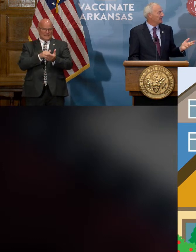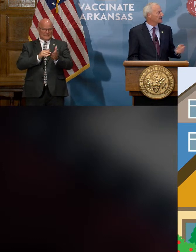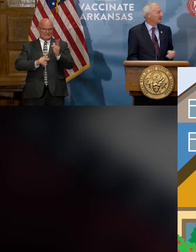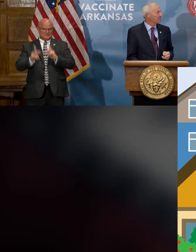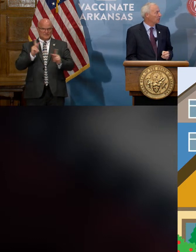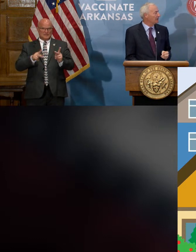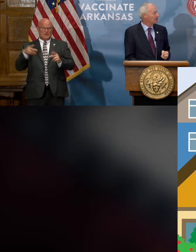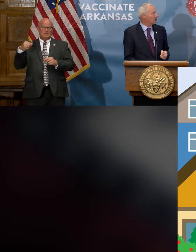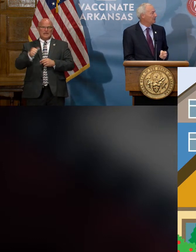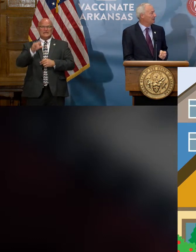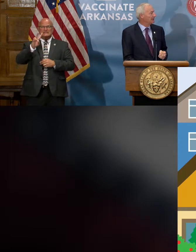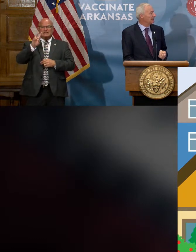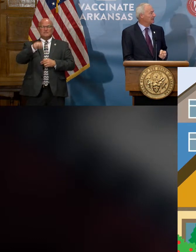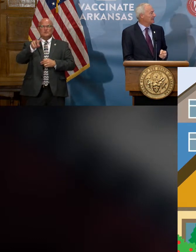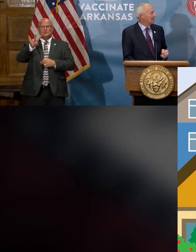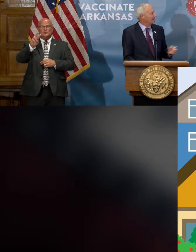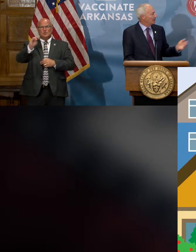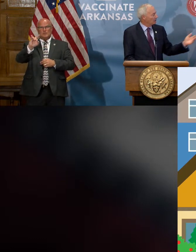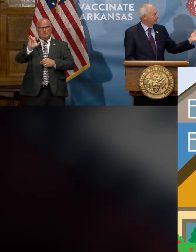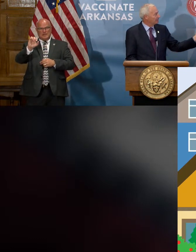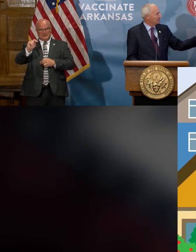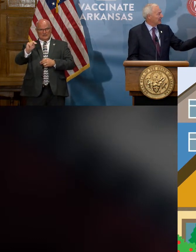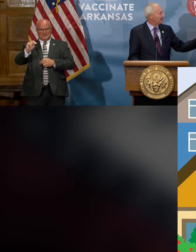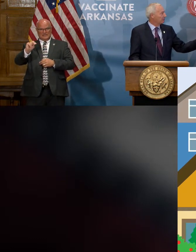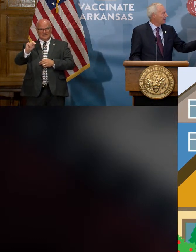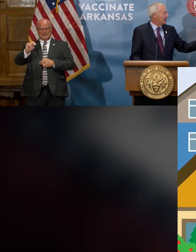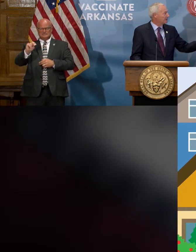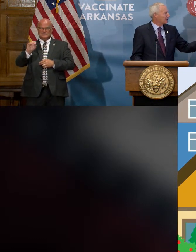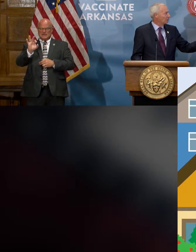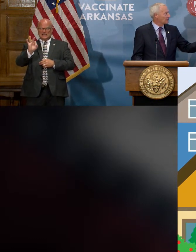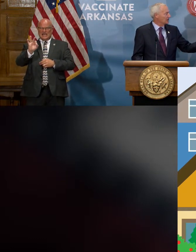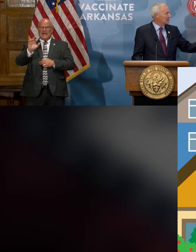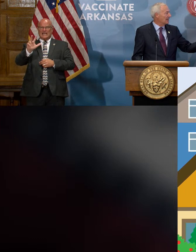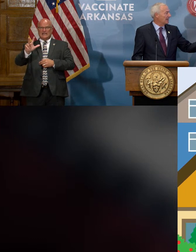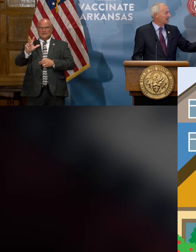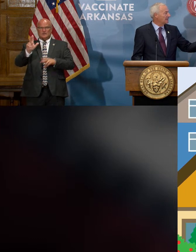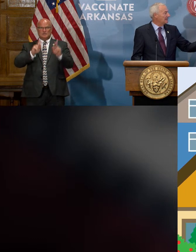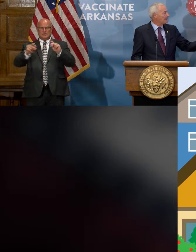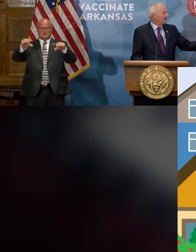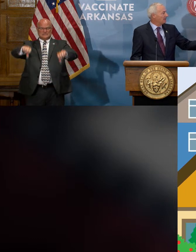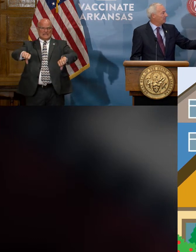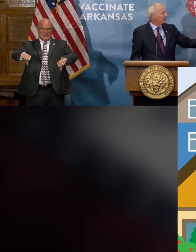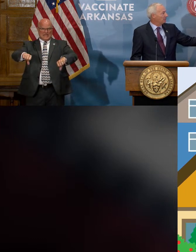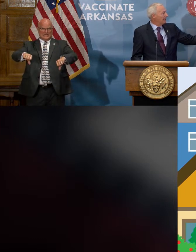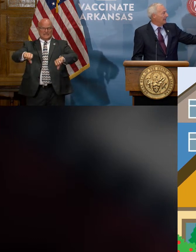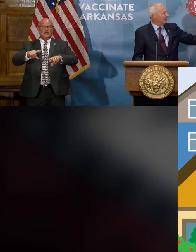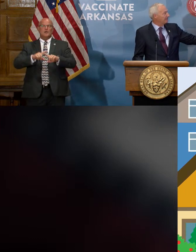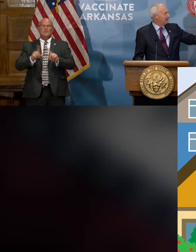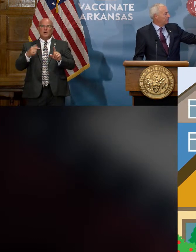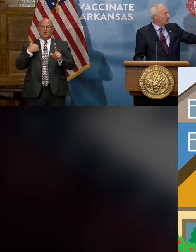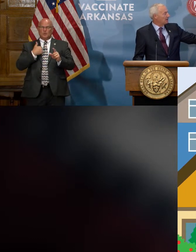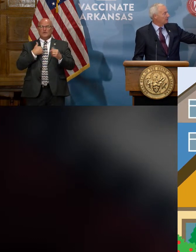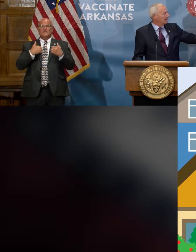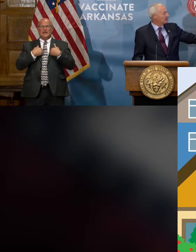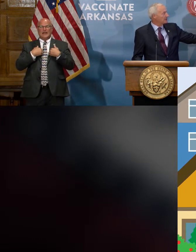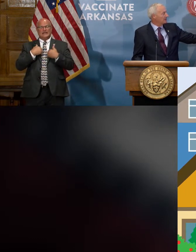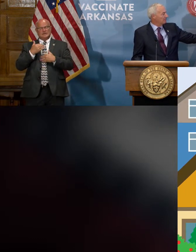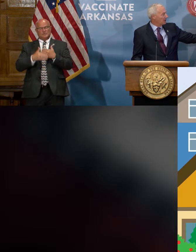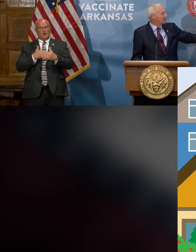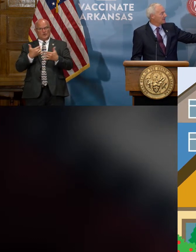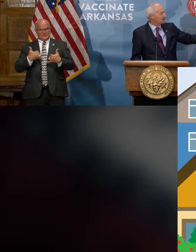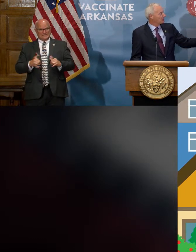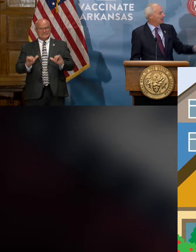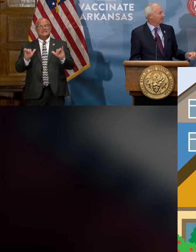3,000, paid out $7.2 million, only 93 households denied, but we have in